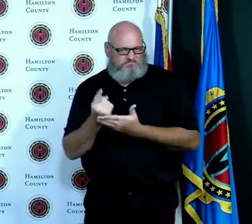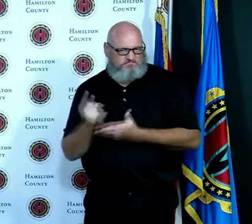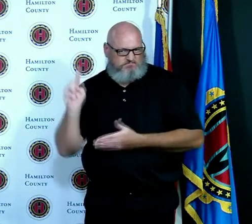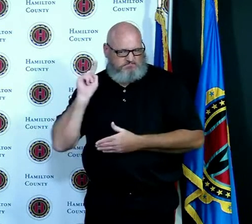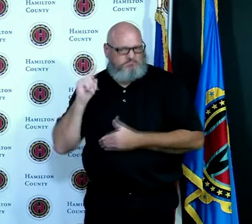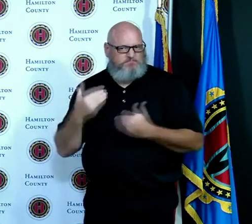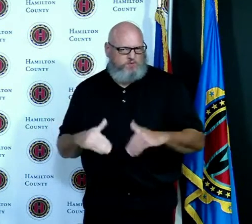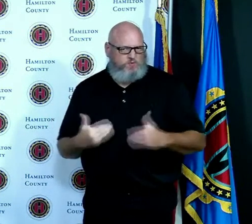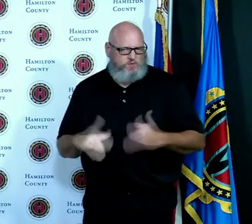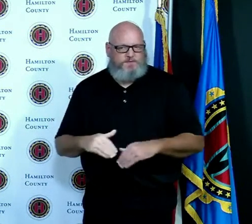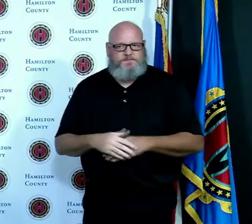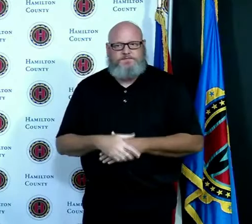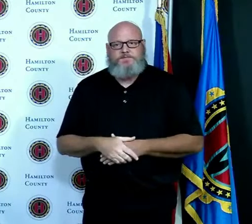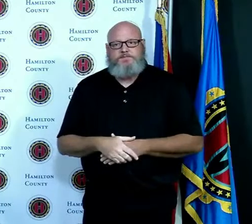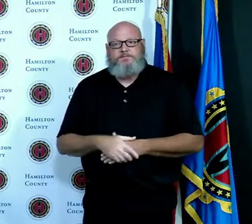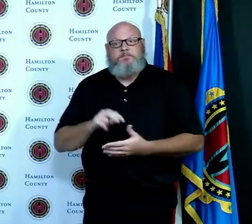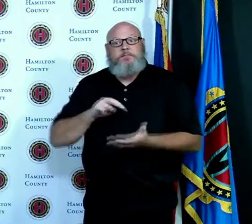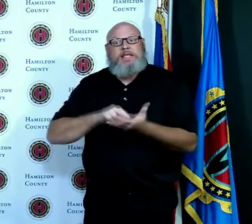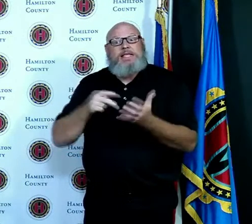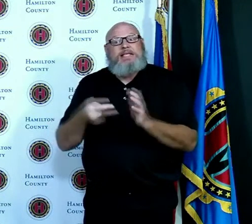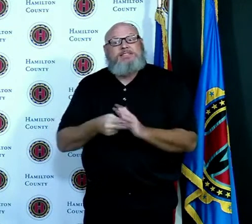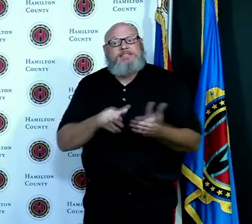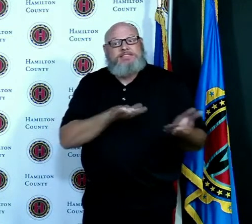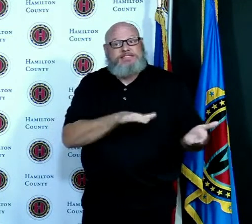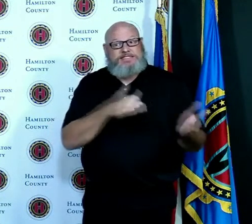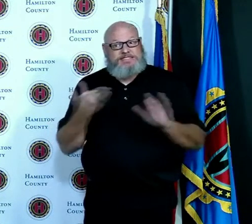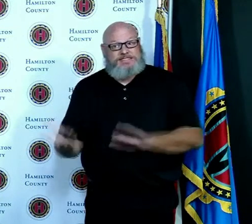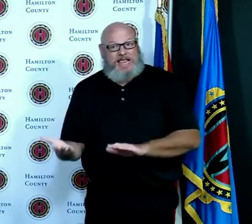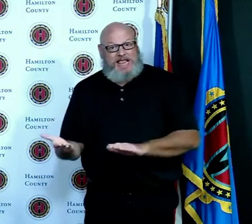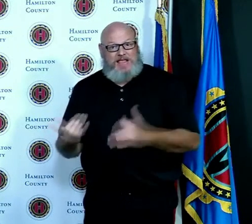increase of 7 from last week.